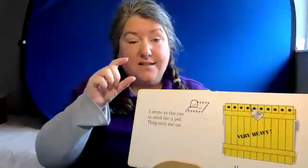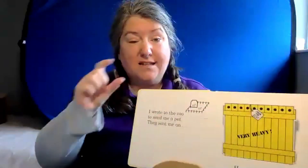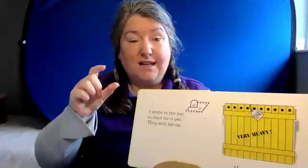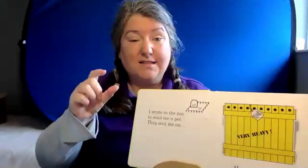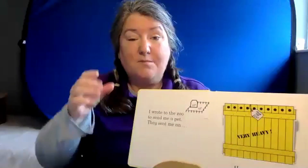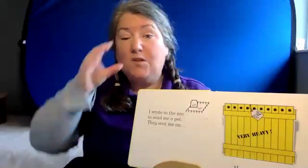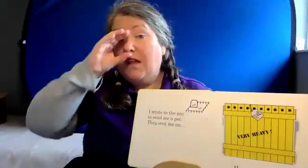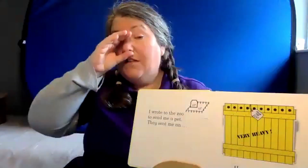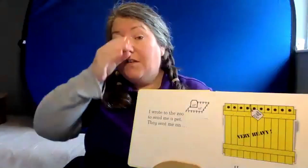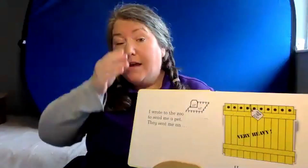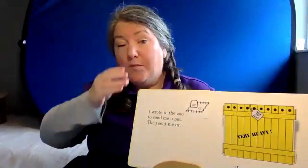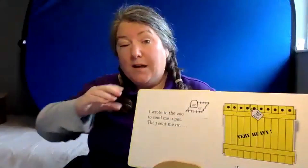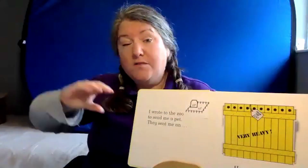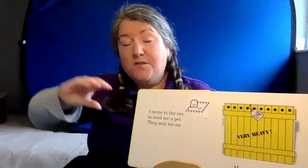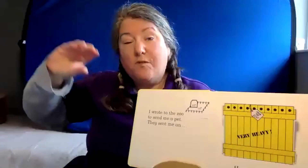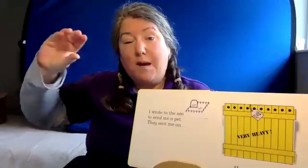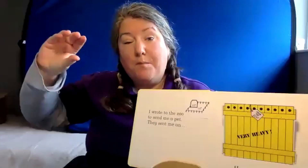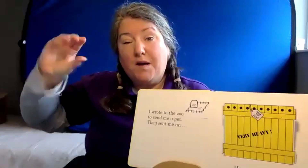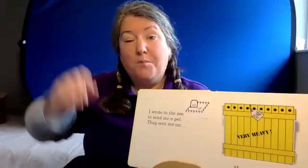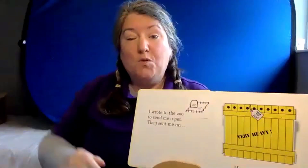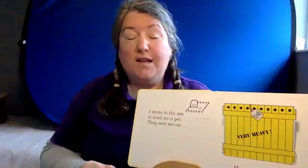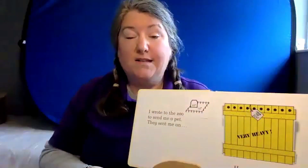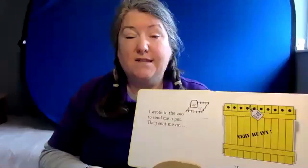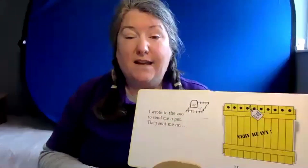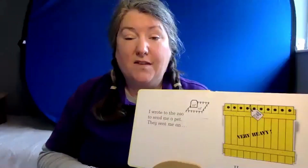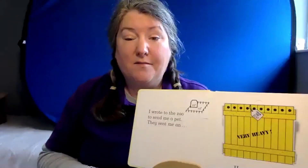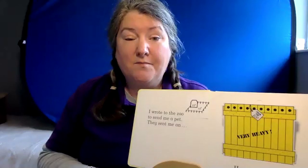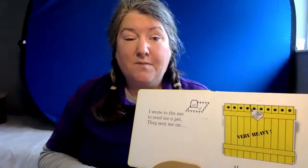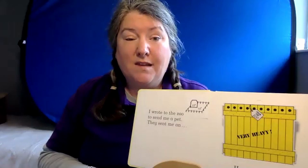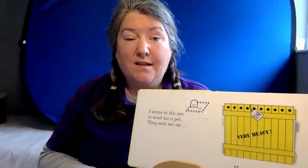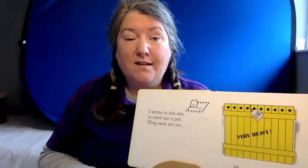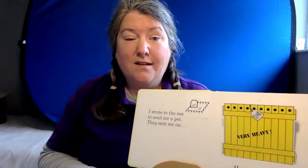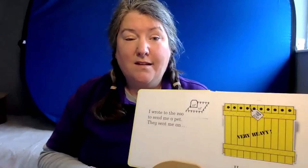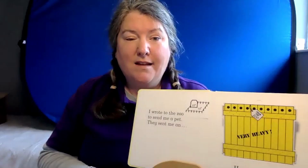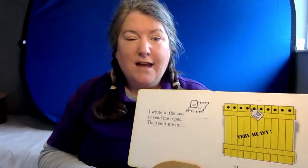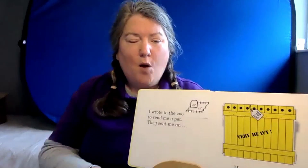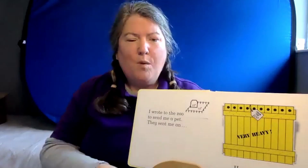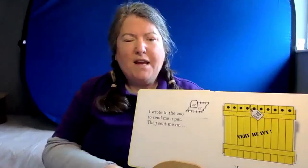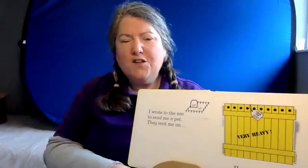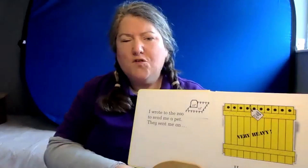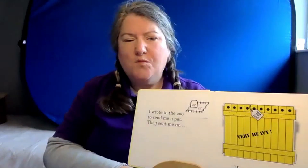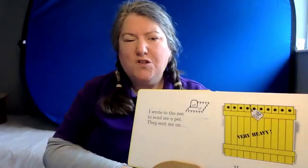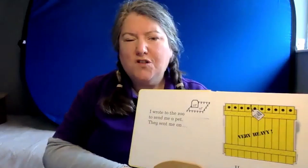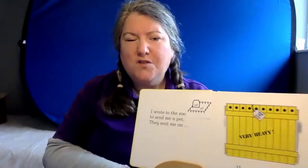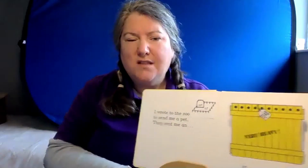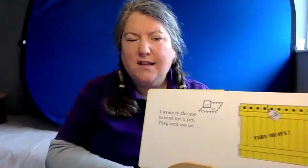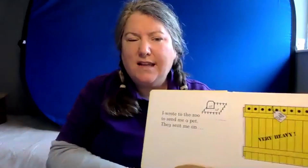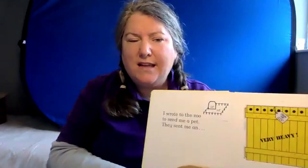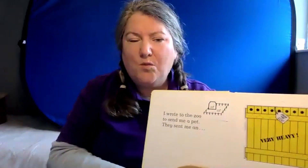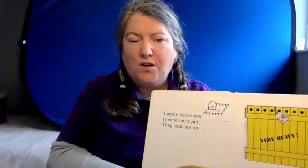see that symbol, that they'll be able to remember and put that together. And we're making sure that we're just using the keywords.